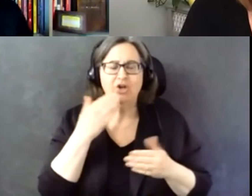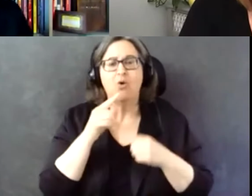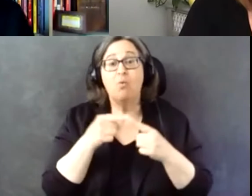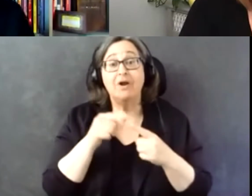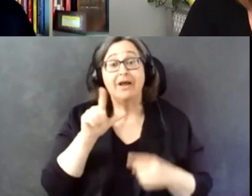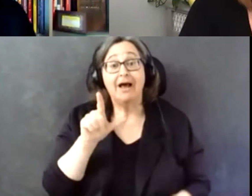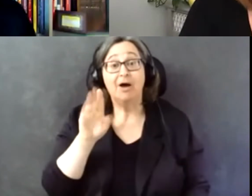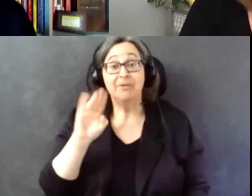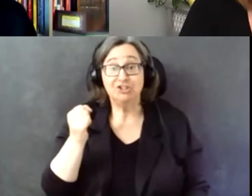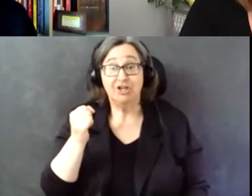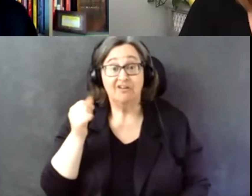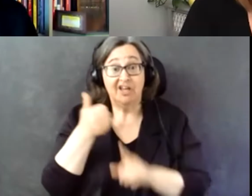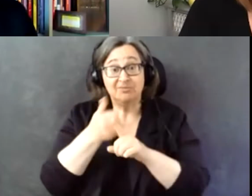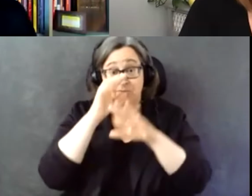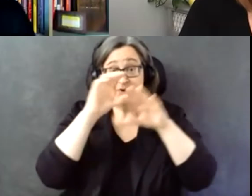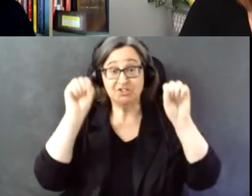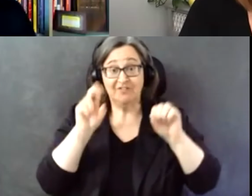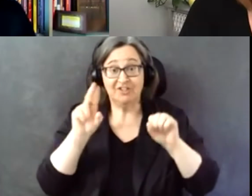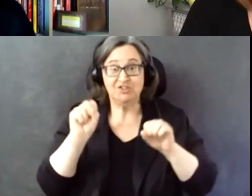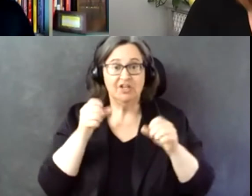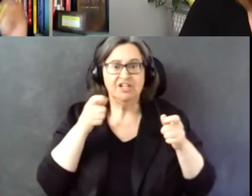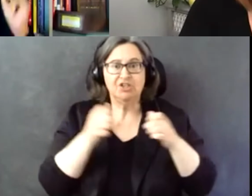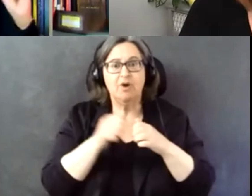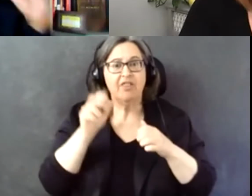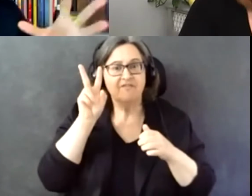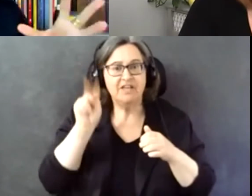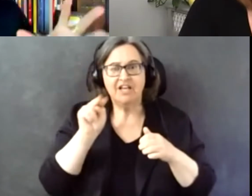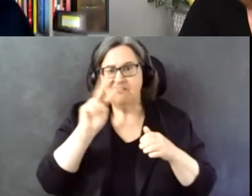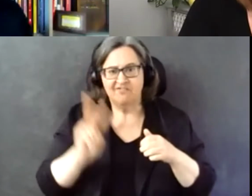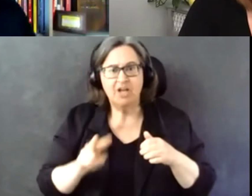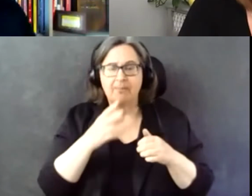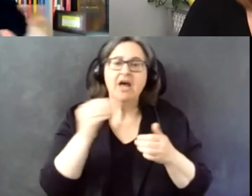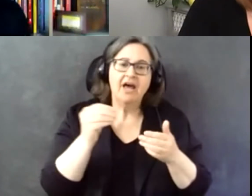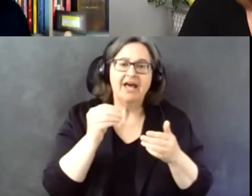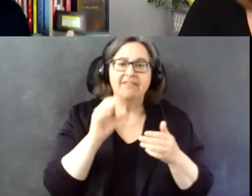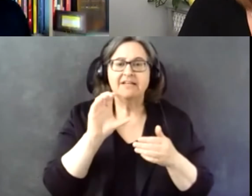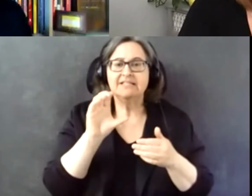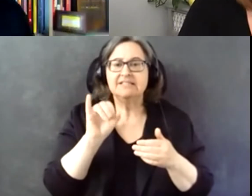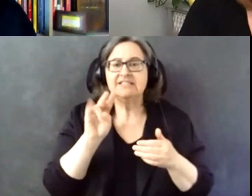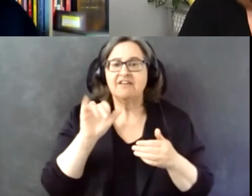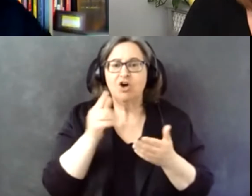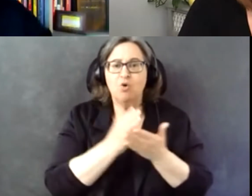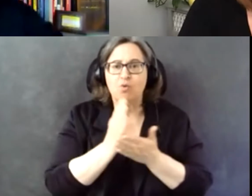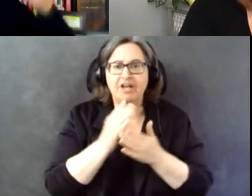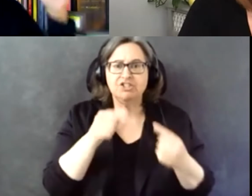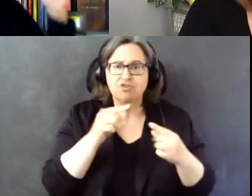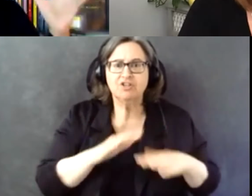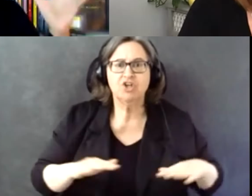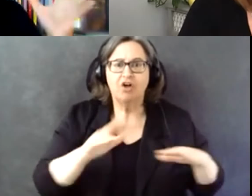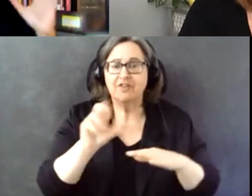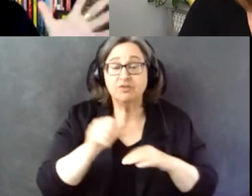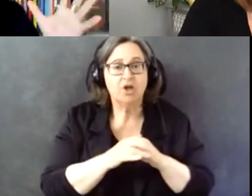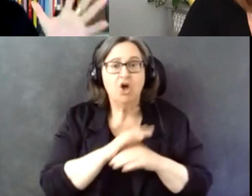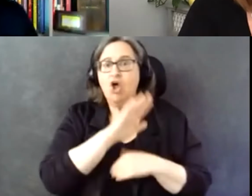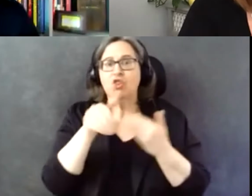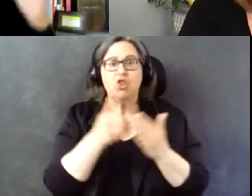was president of the united states and he's dealing with vietnam and the civil rights struggles across the country and it seemed like the entire country